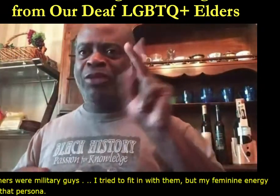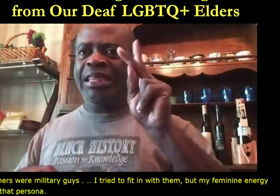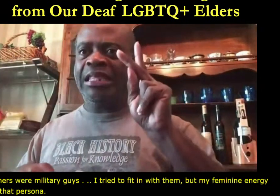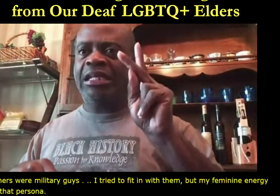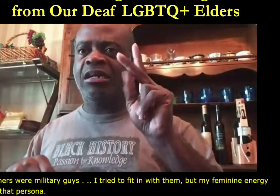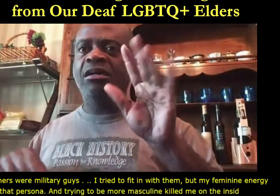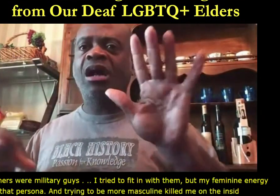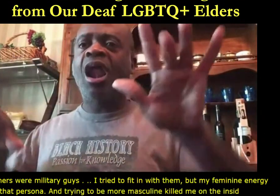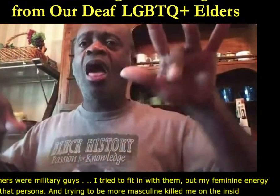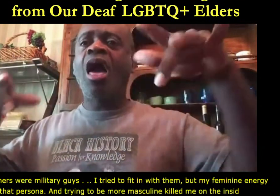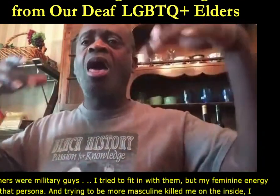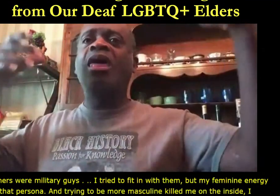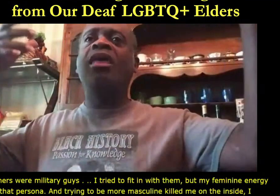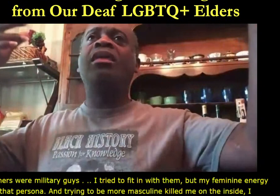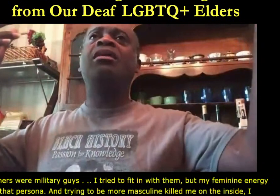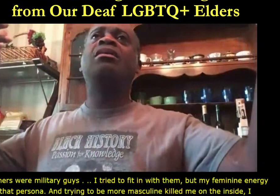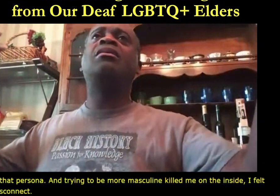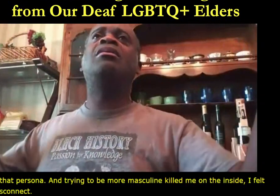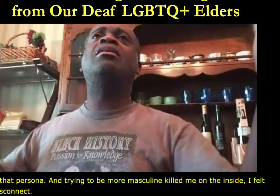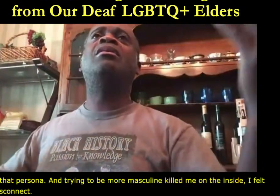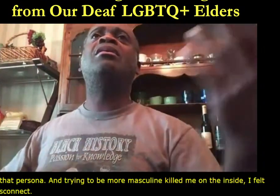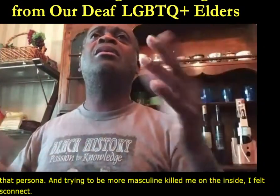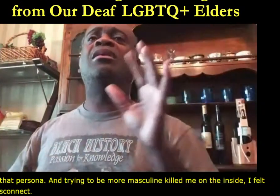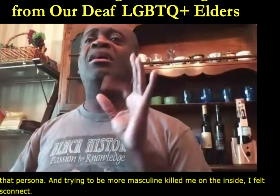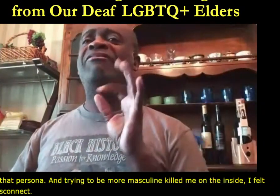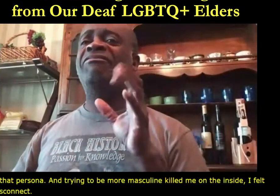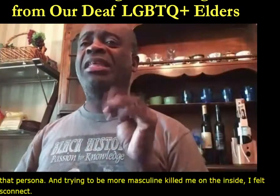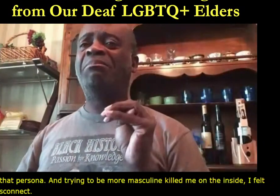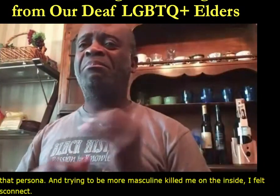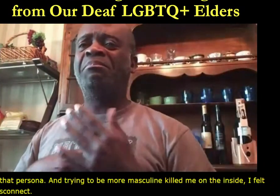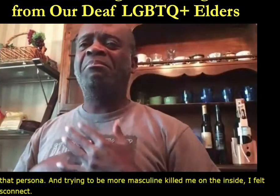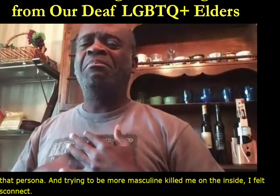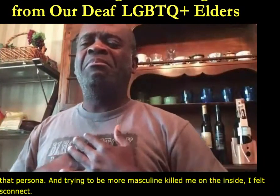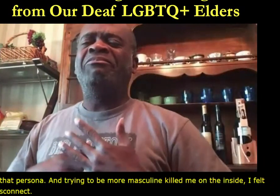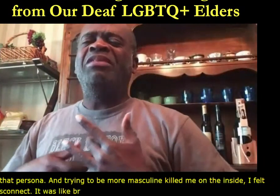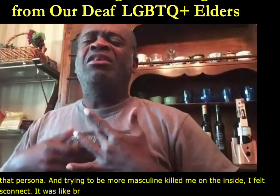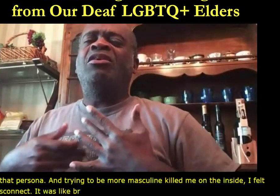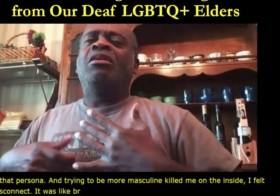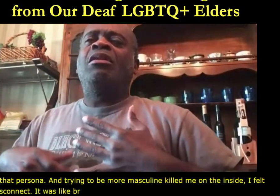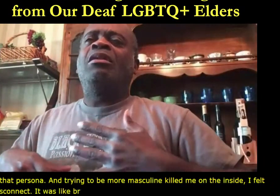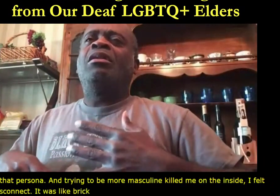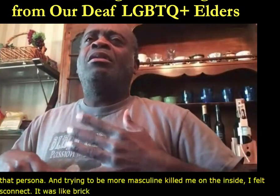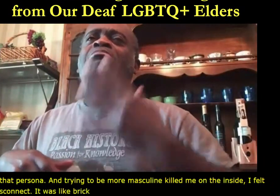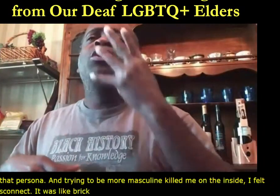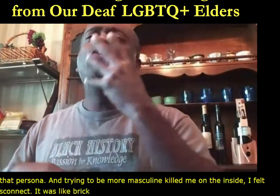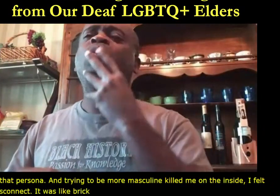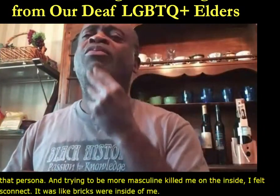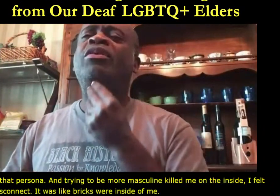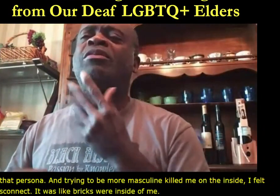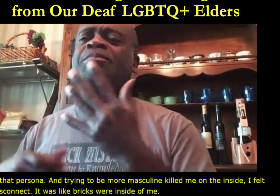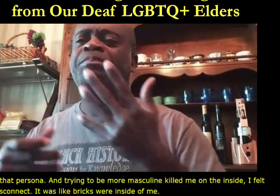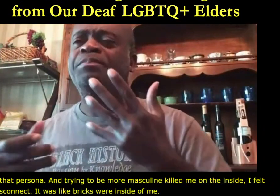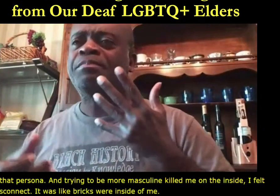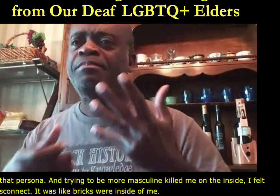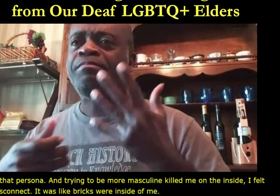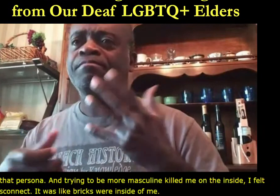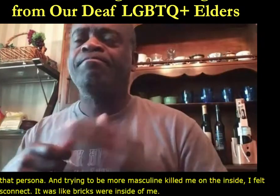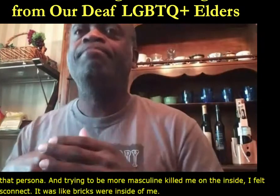me and so once i let go of that i embraced my feminine side and i felt beautiful